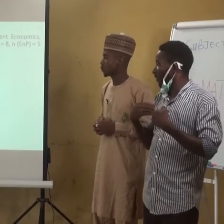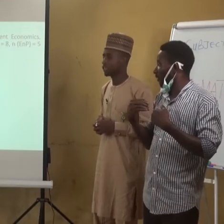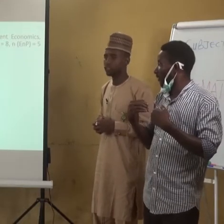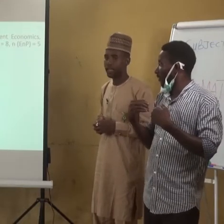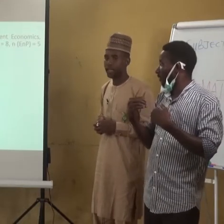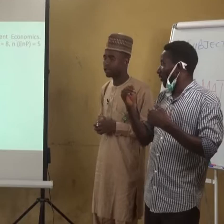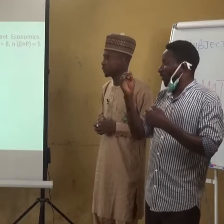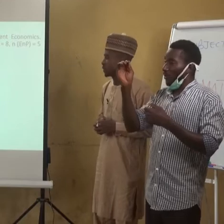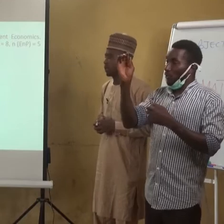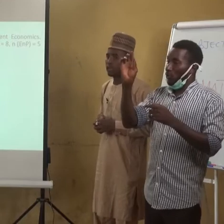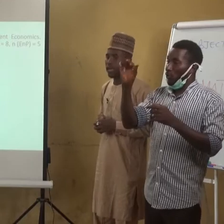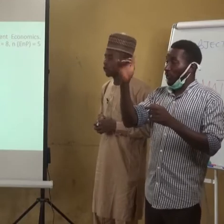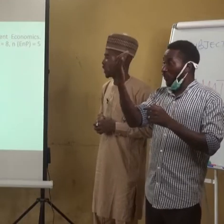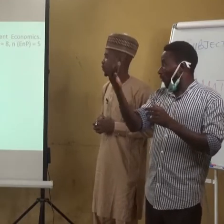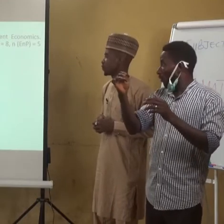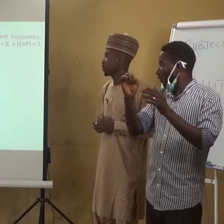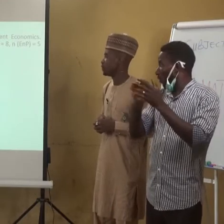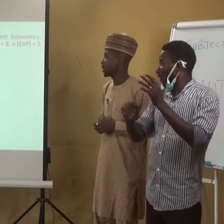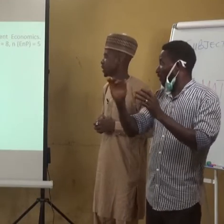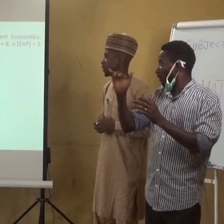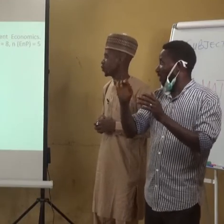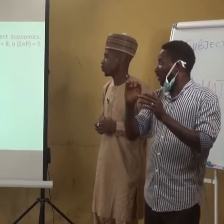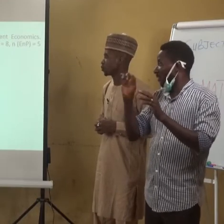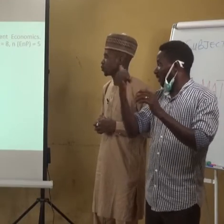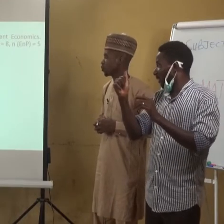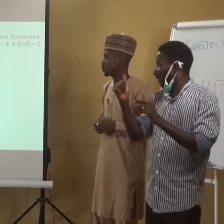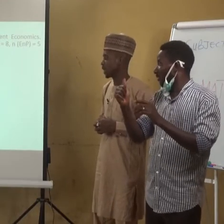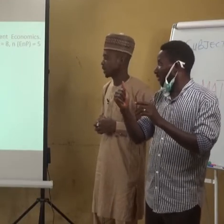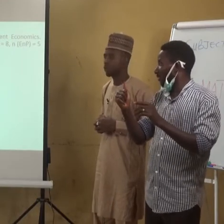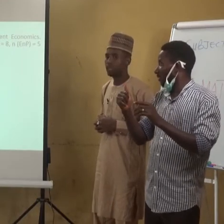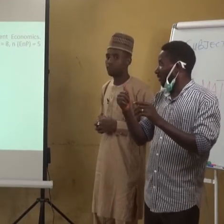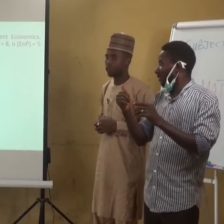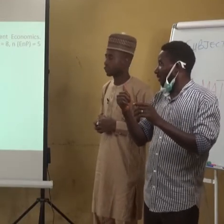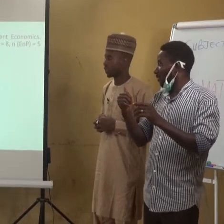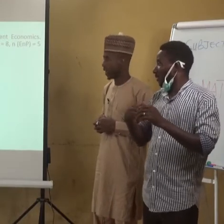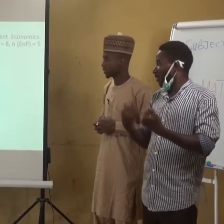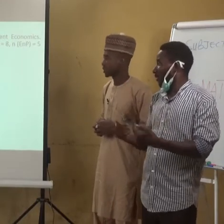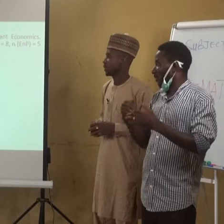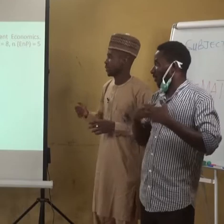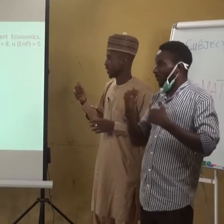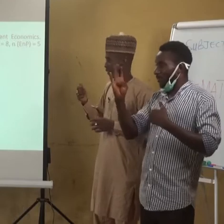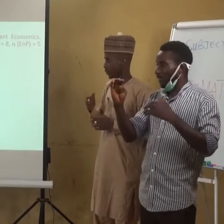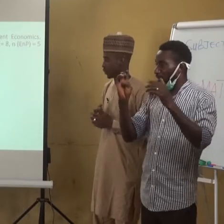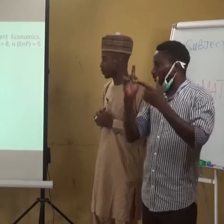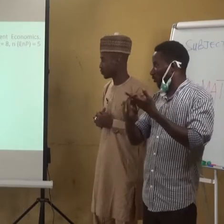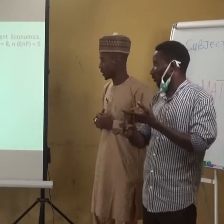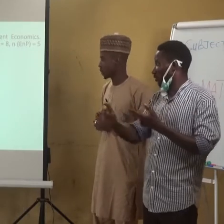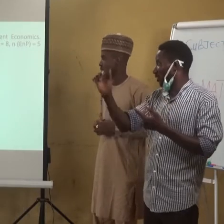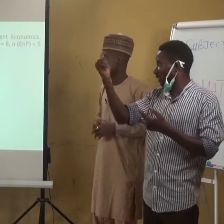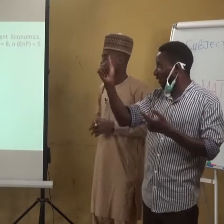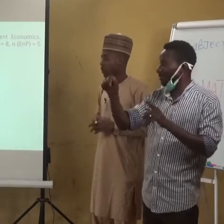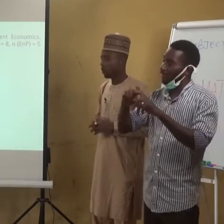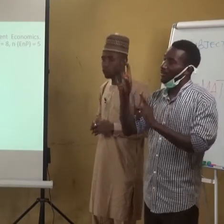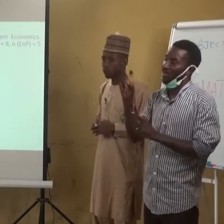minus 14 is 10. Then we have B equals to 10 plus X. That is region of